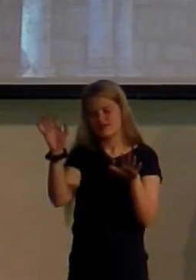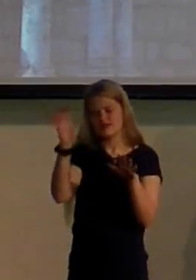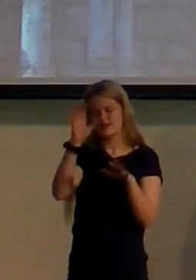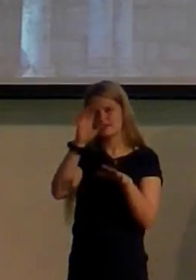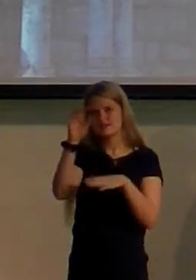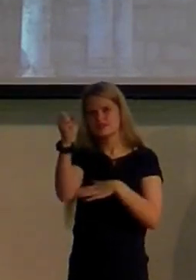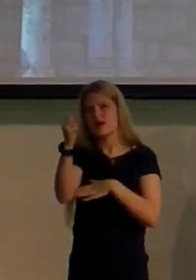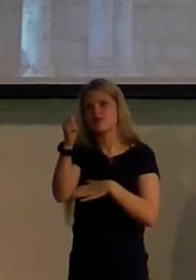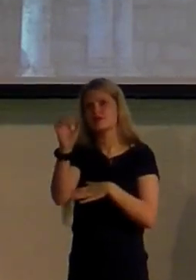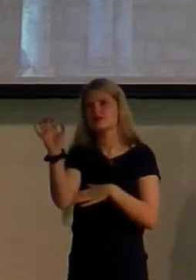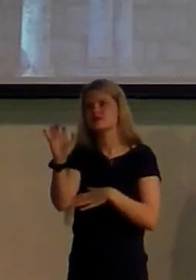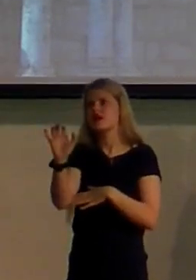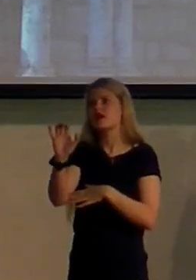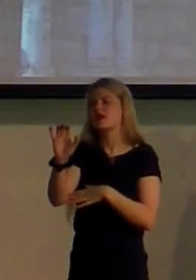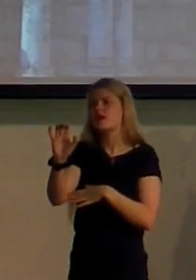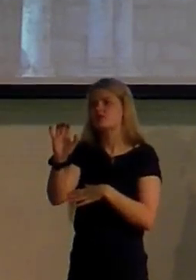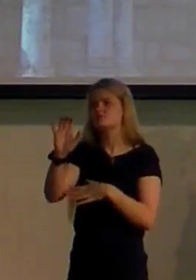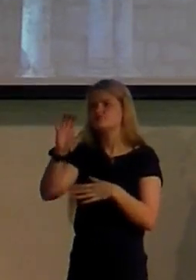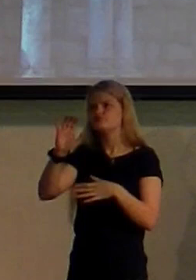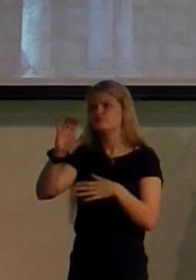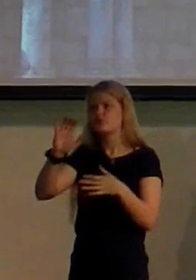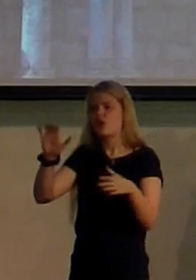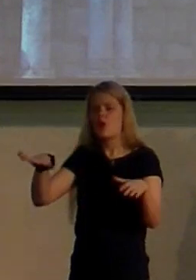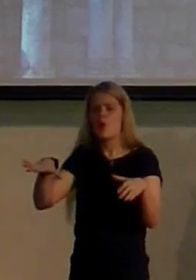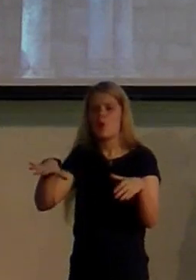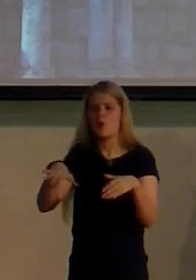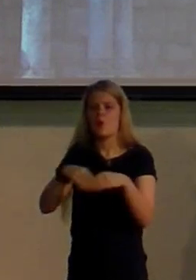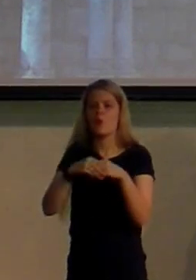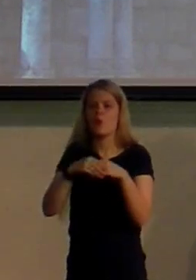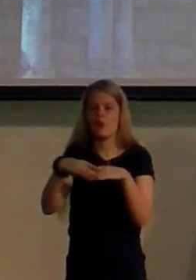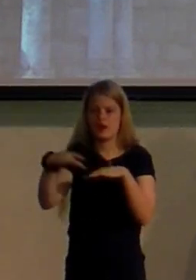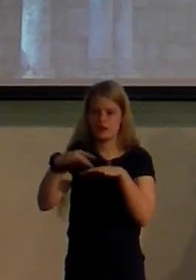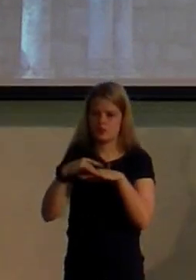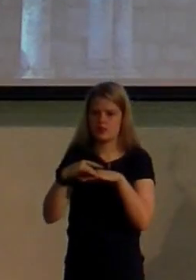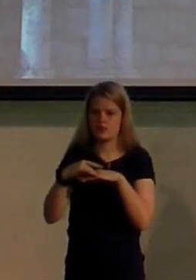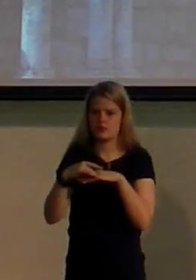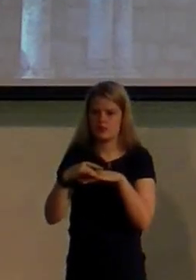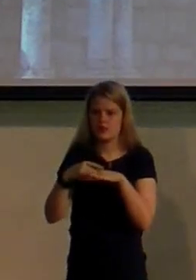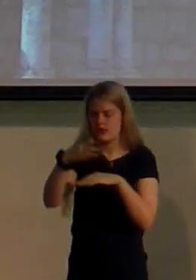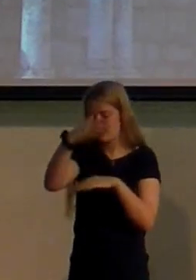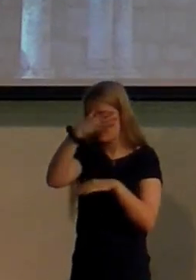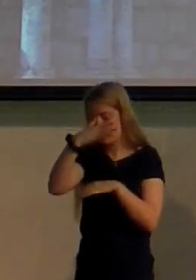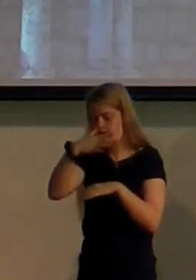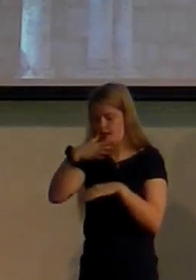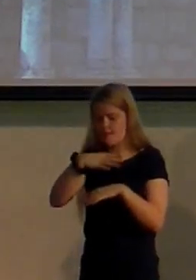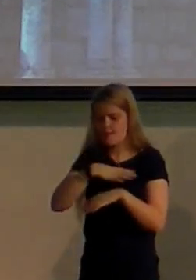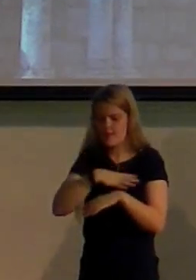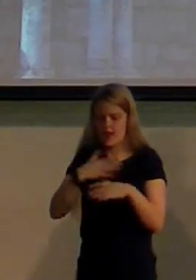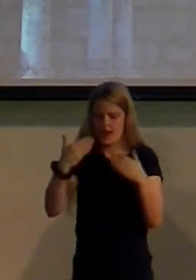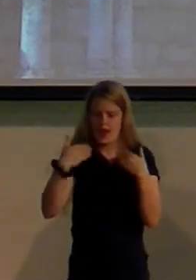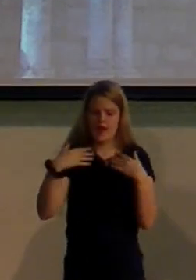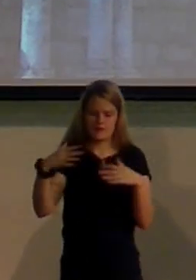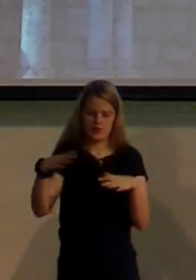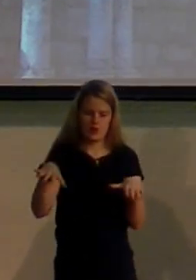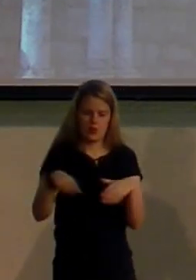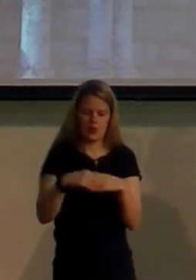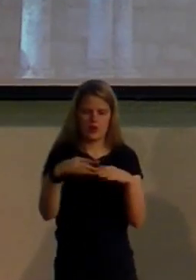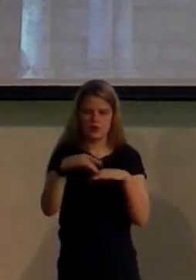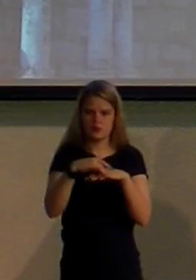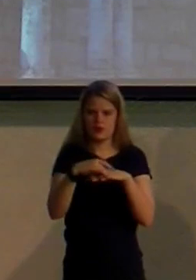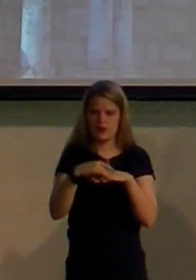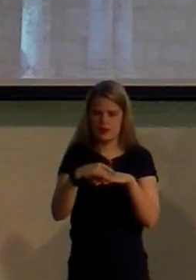a wedding ring that a man might wear. Man wears the wedding ring, and every time he touches that ring, it reminds